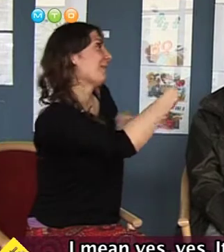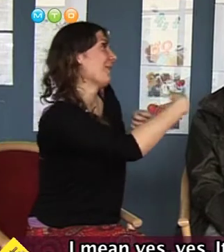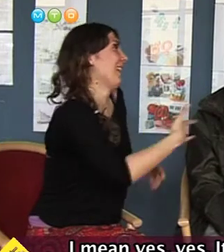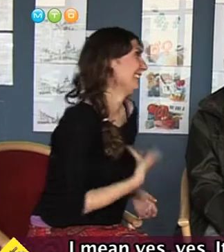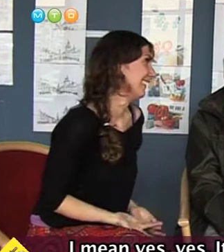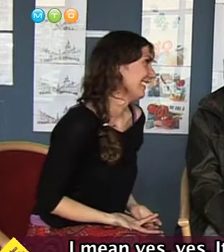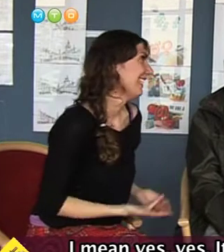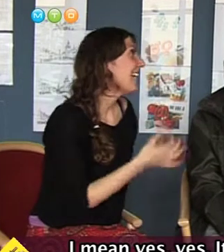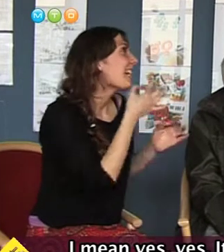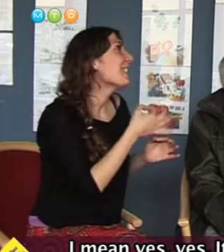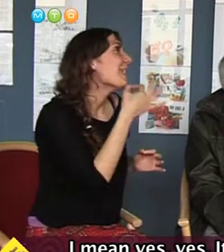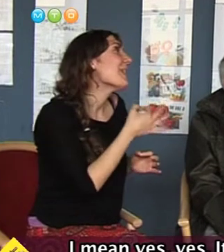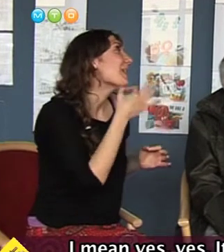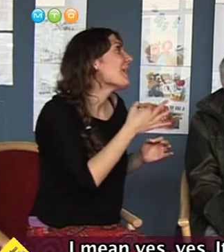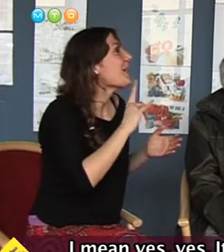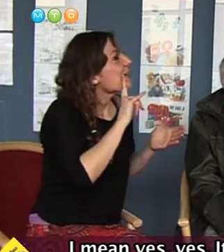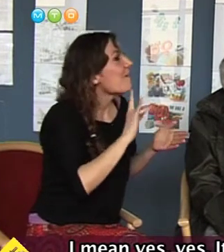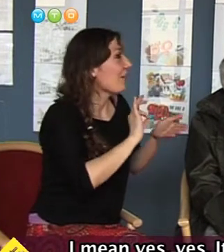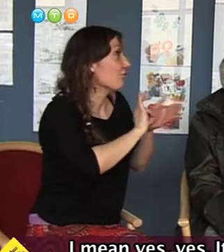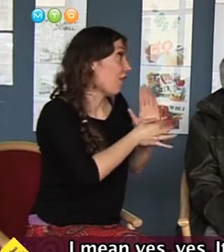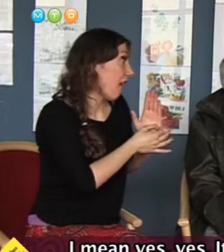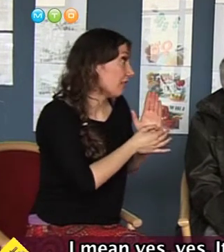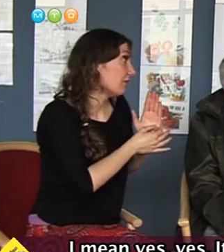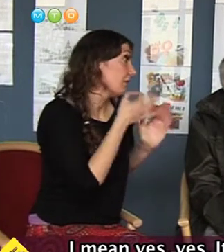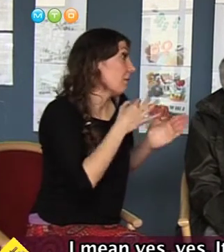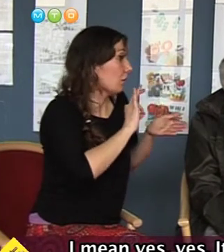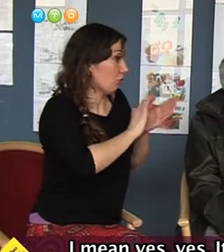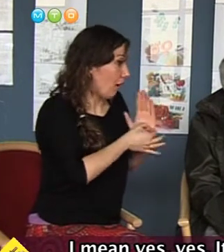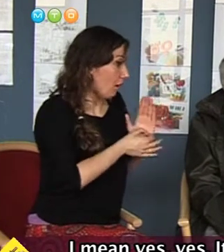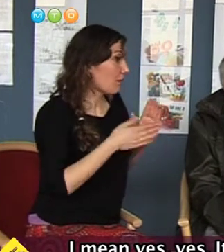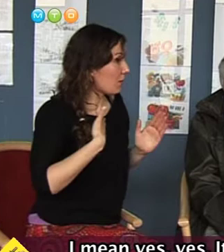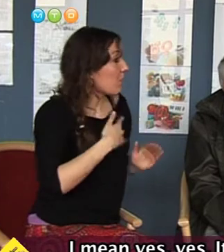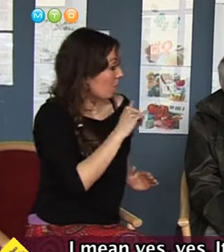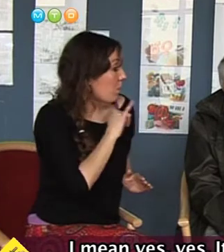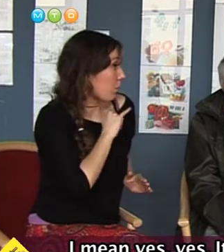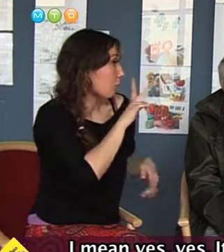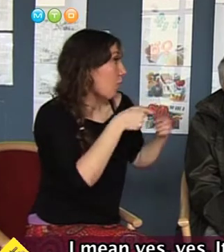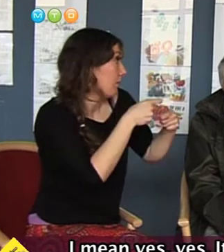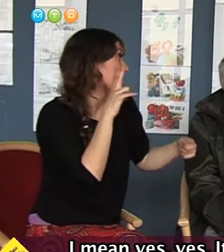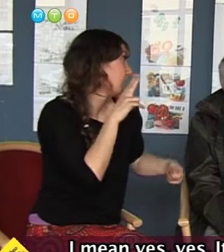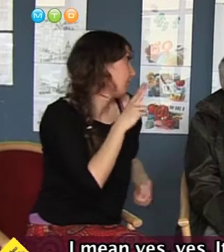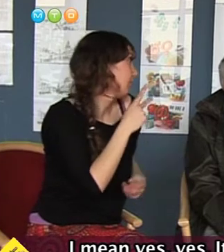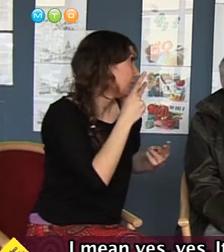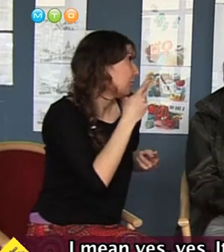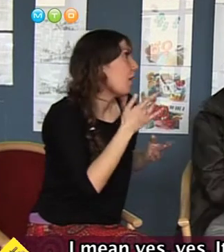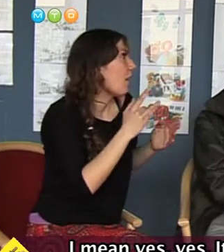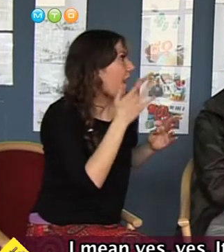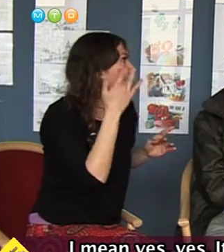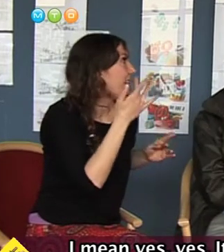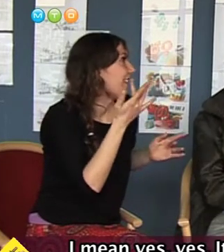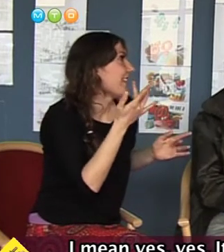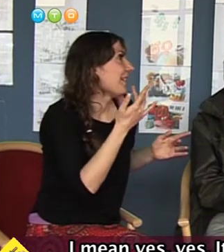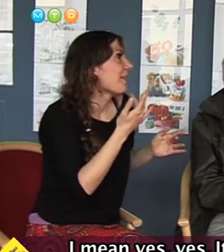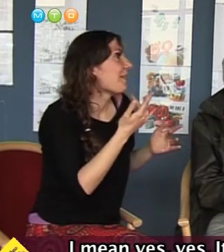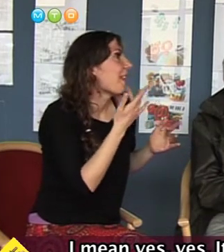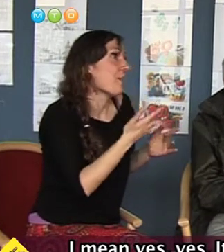if I had the time, I'm assuming I would have the time. It would be interesting for me to do that, yeah, in some way. I don't know